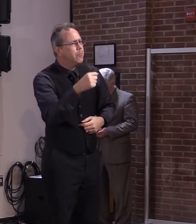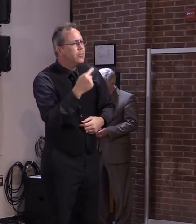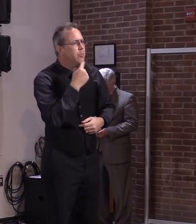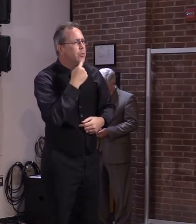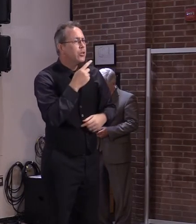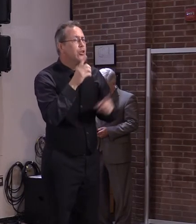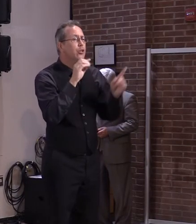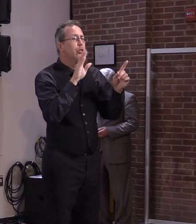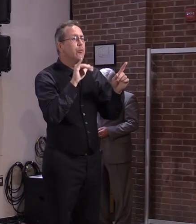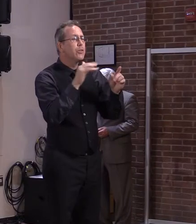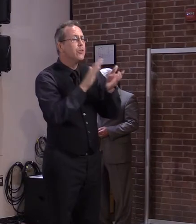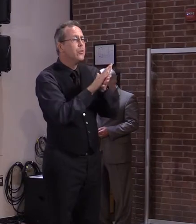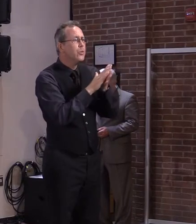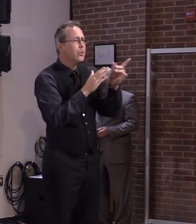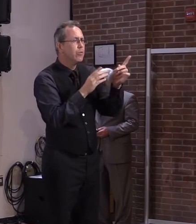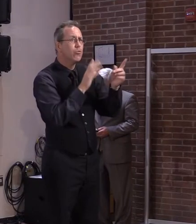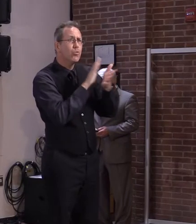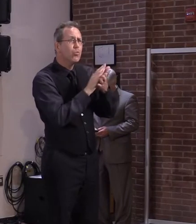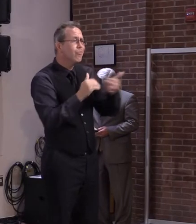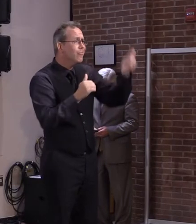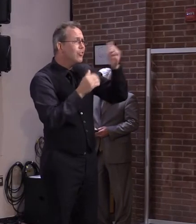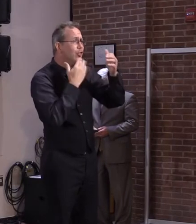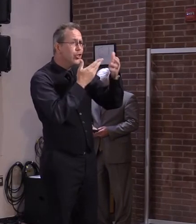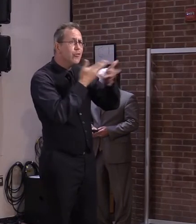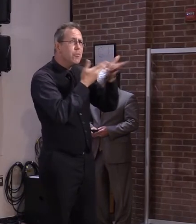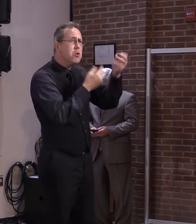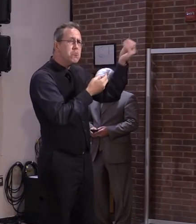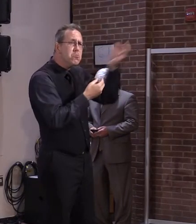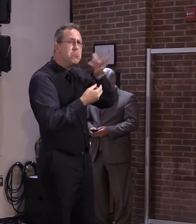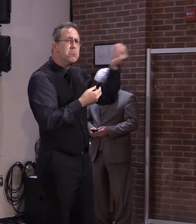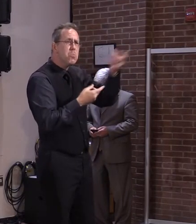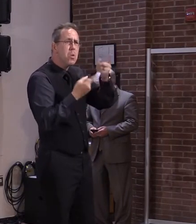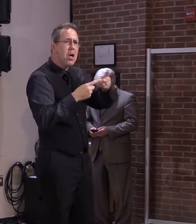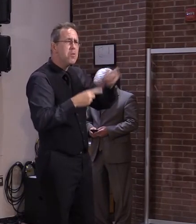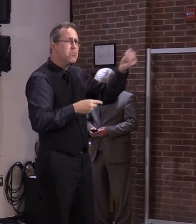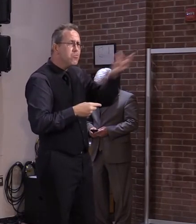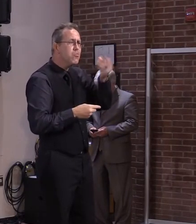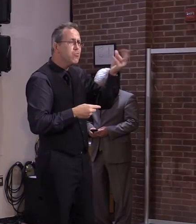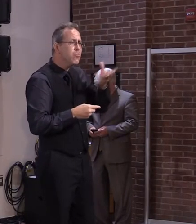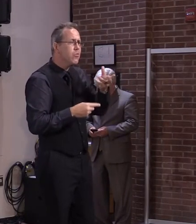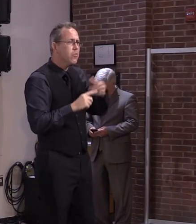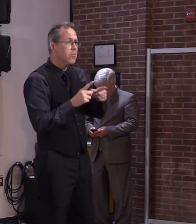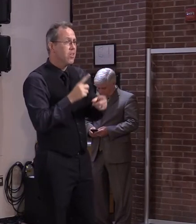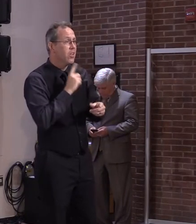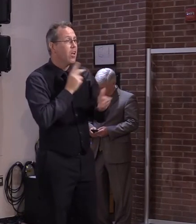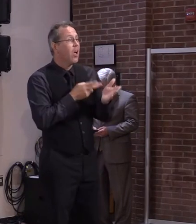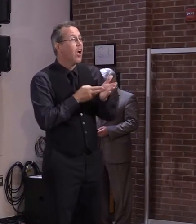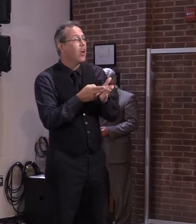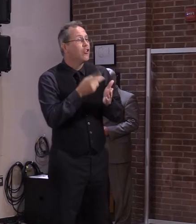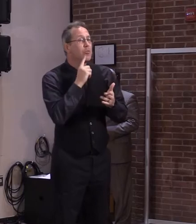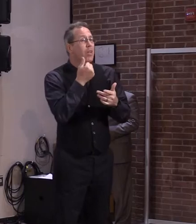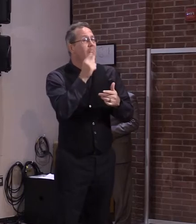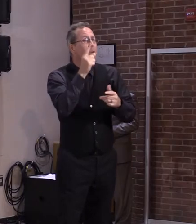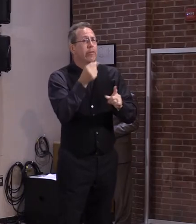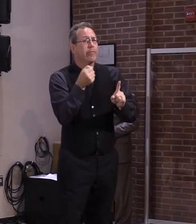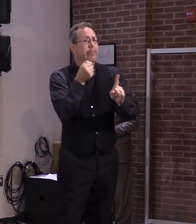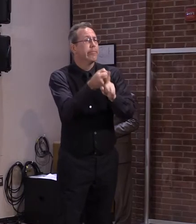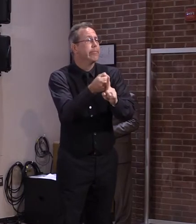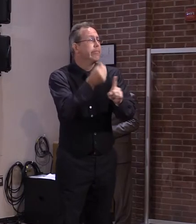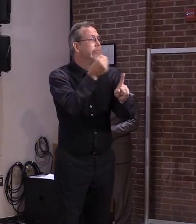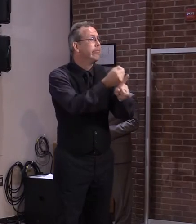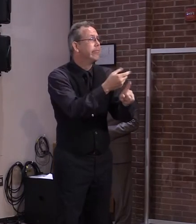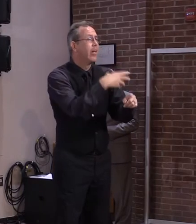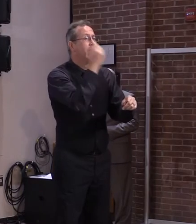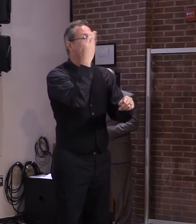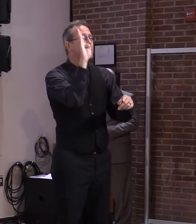kept me apprised of their situation. And I think it could happen to many of our schools if we're not careful about precautions and